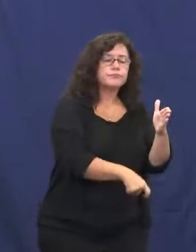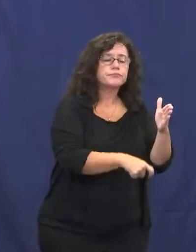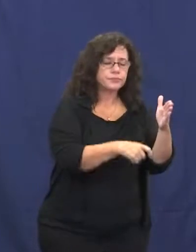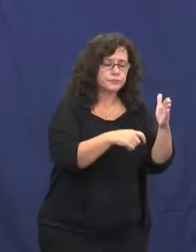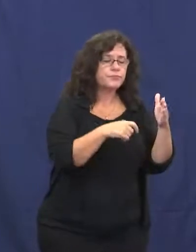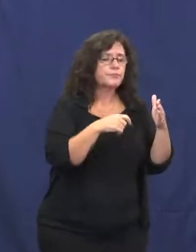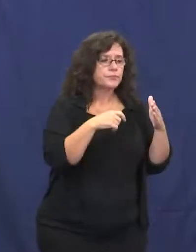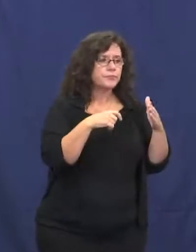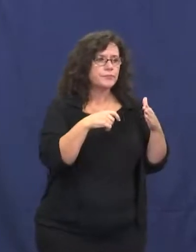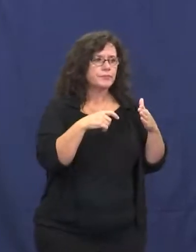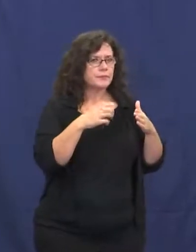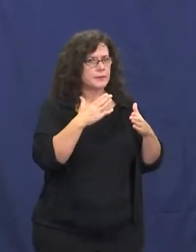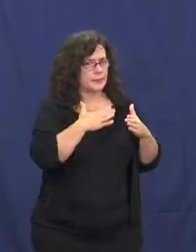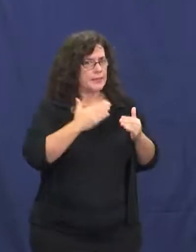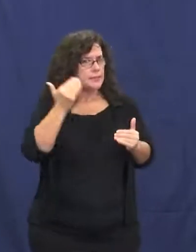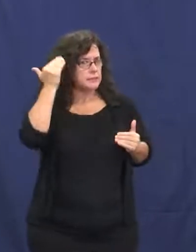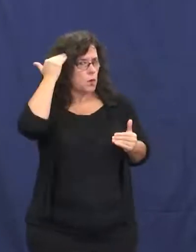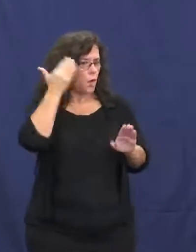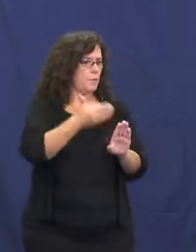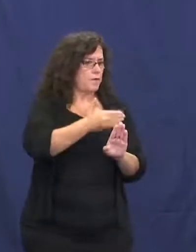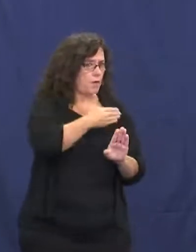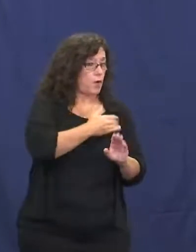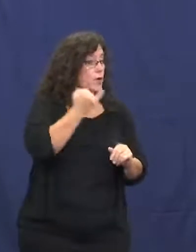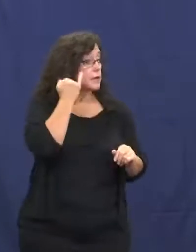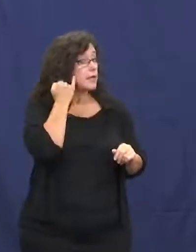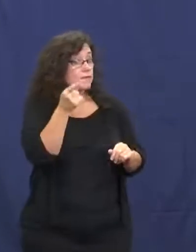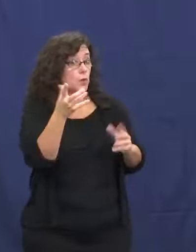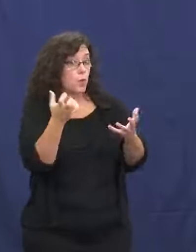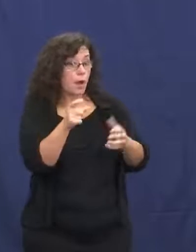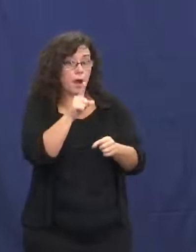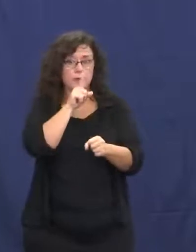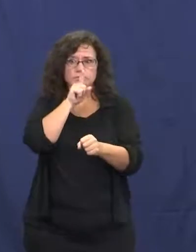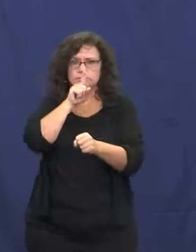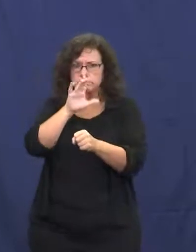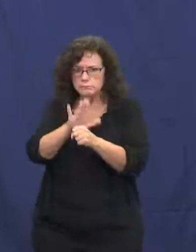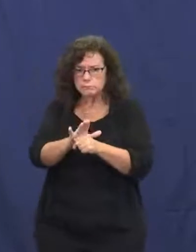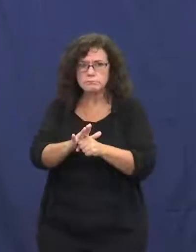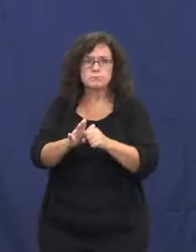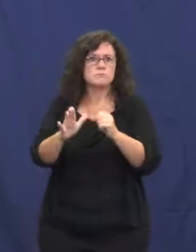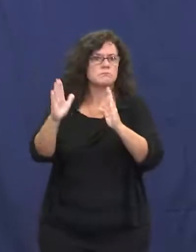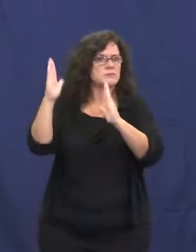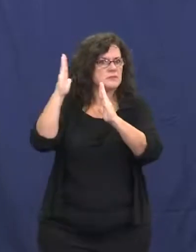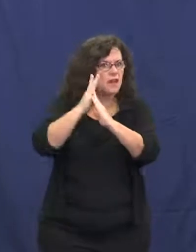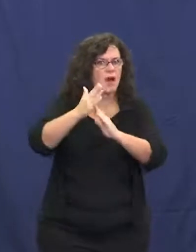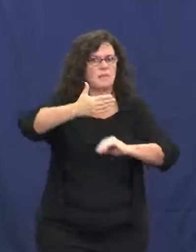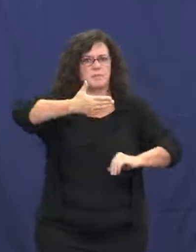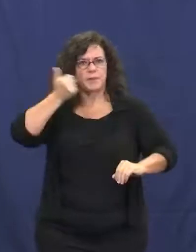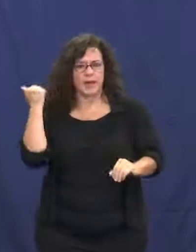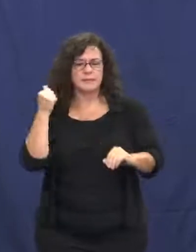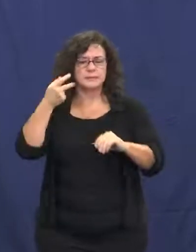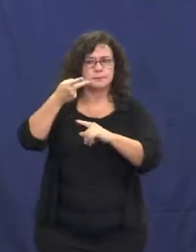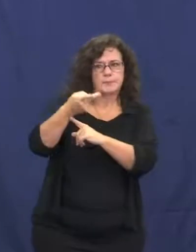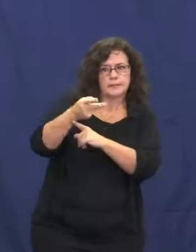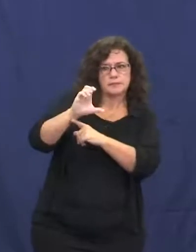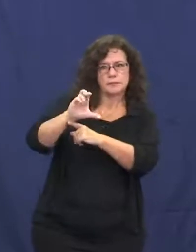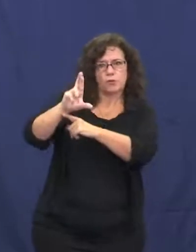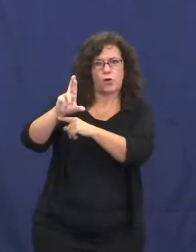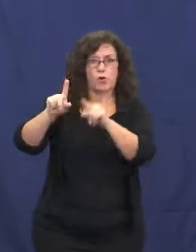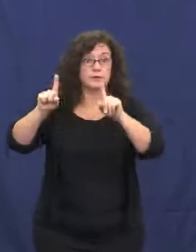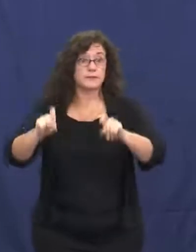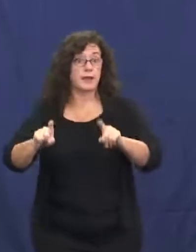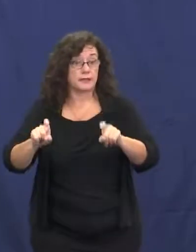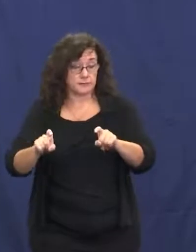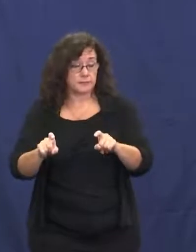getting. And if you're needing and wanting a confirmatory gold standard, what we call PCR test, for